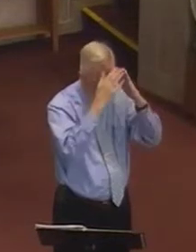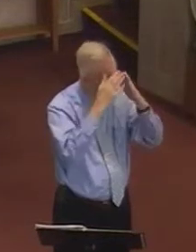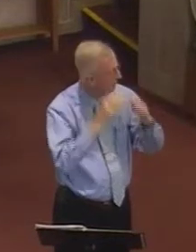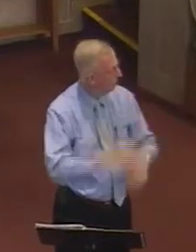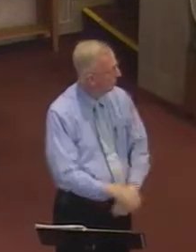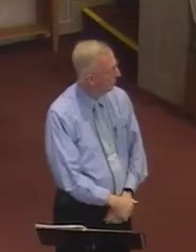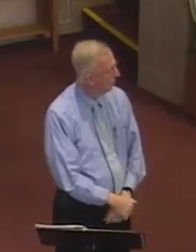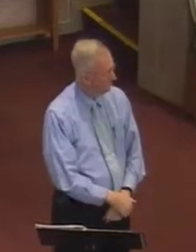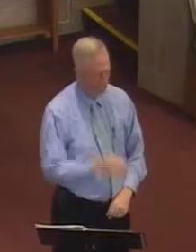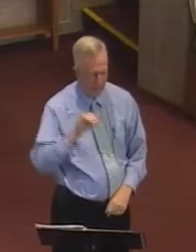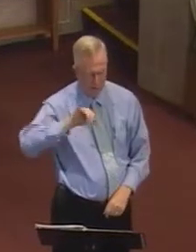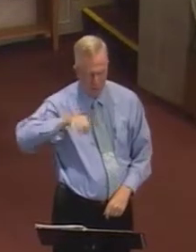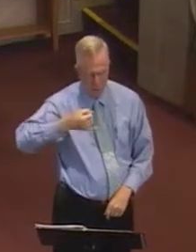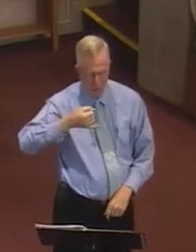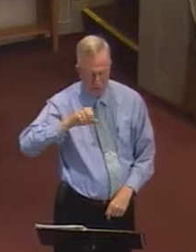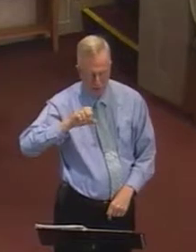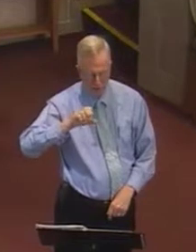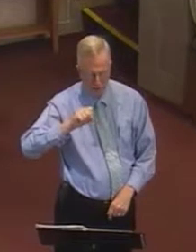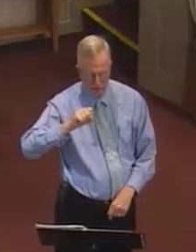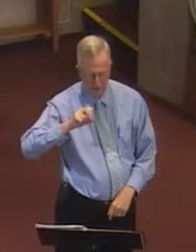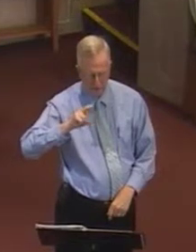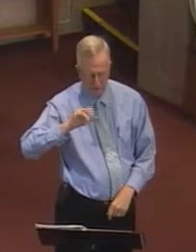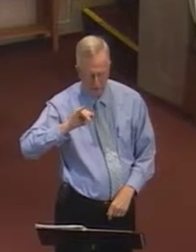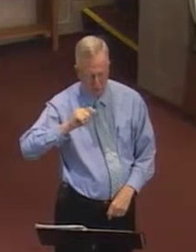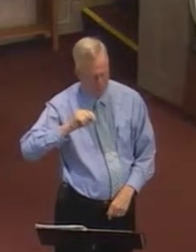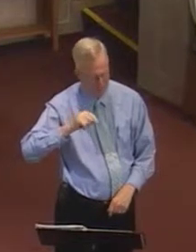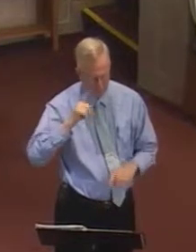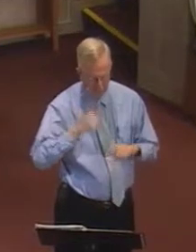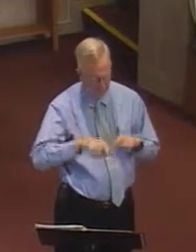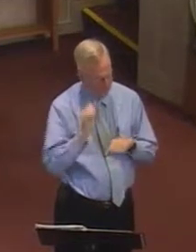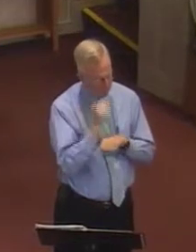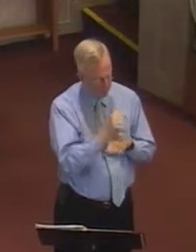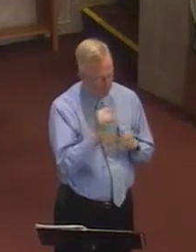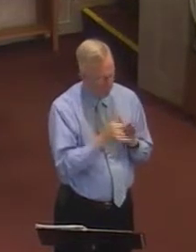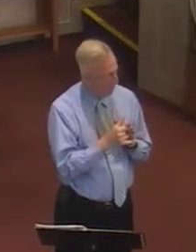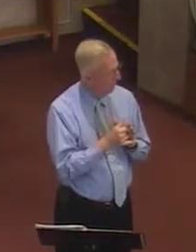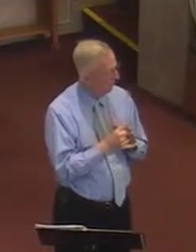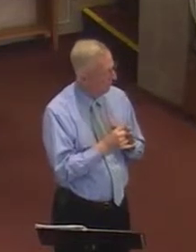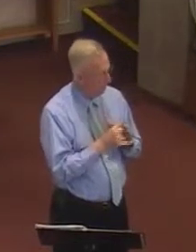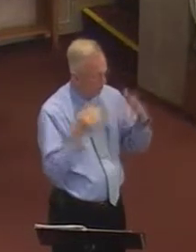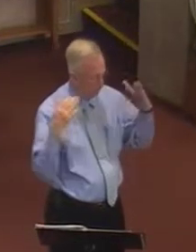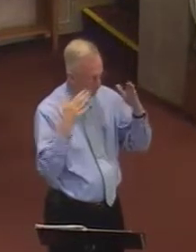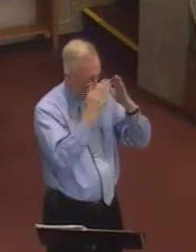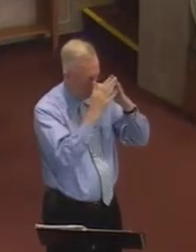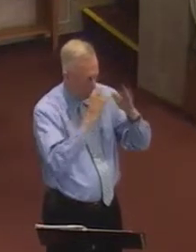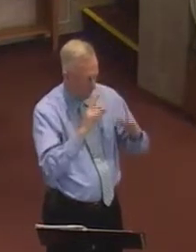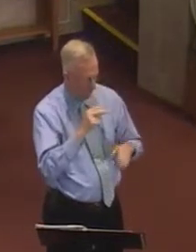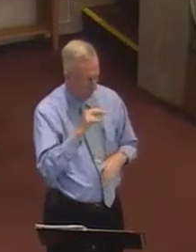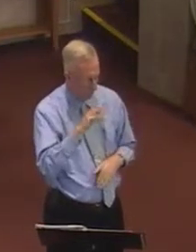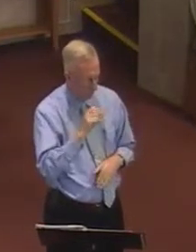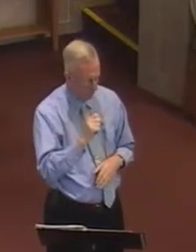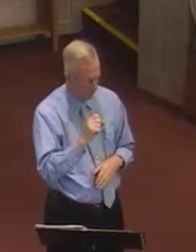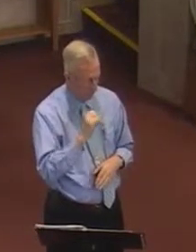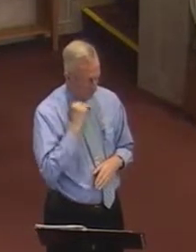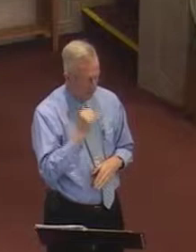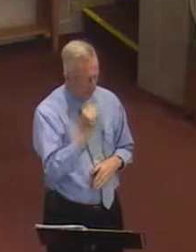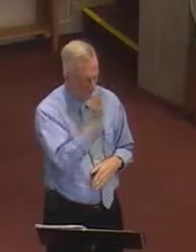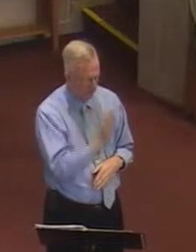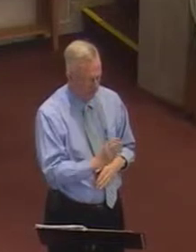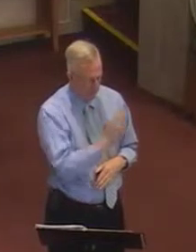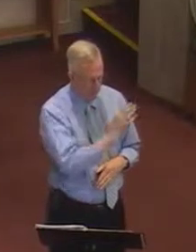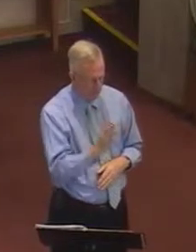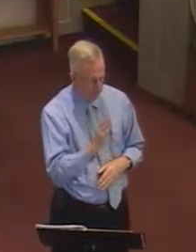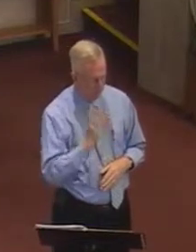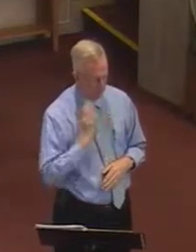He's a Jesuit. Can't beat it. Anyway, Pope Francis is consecrating our